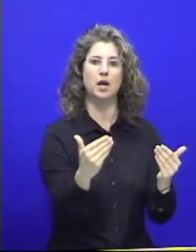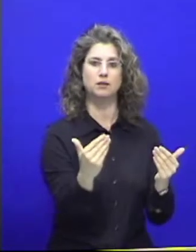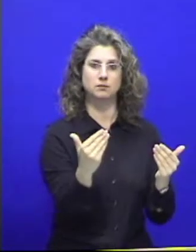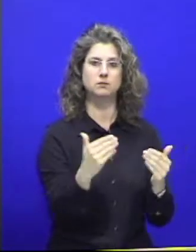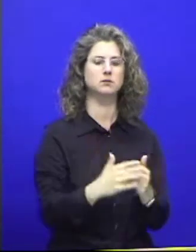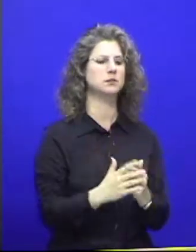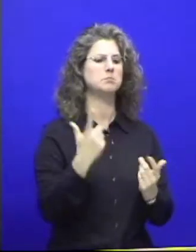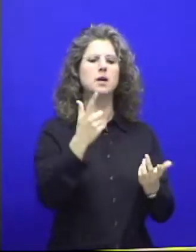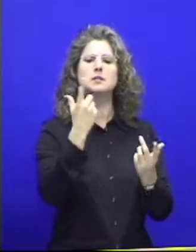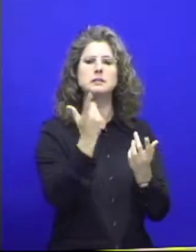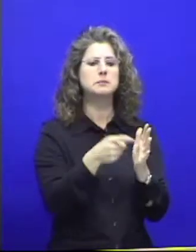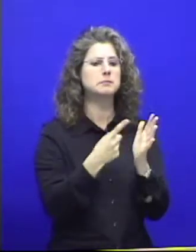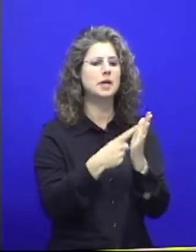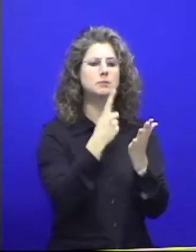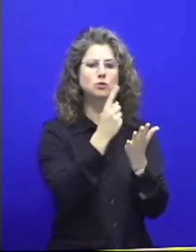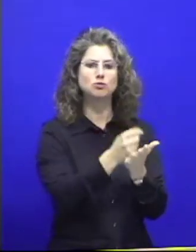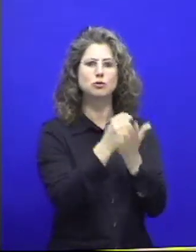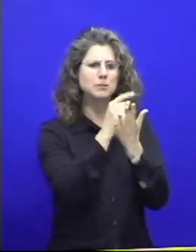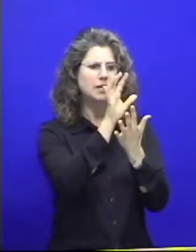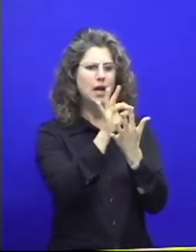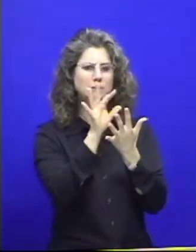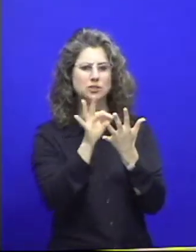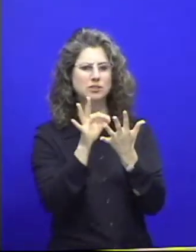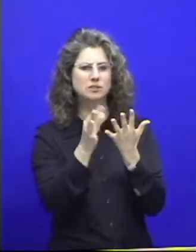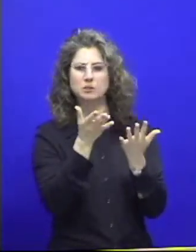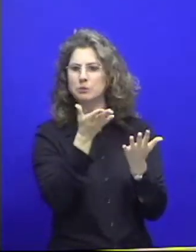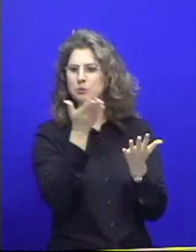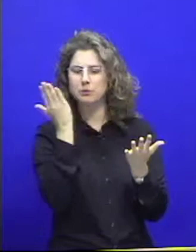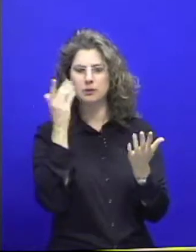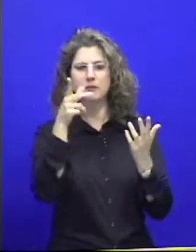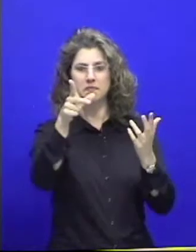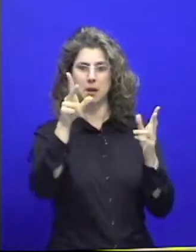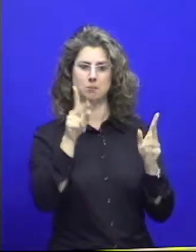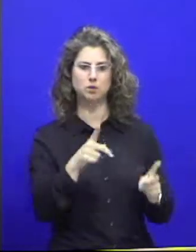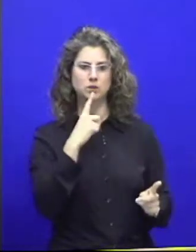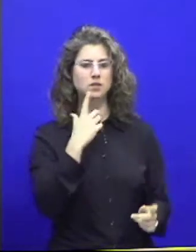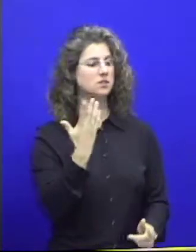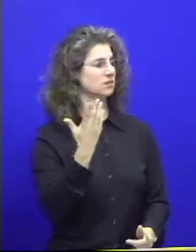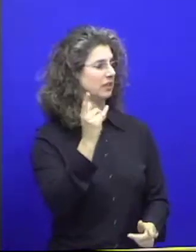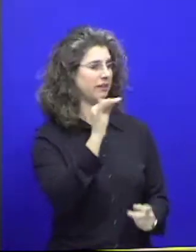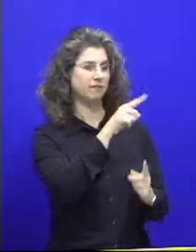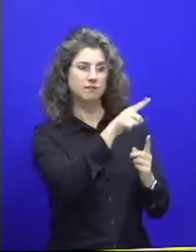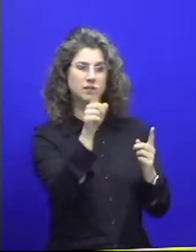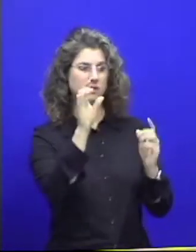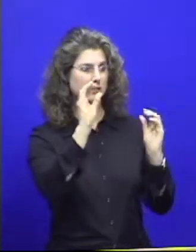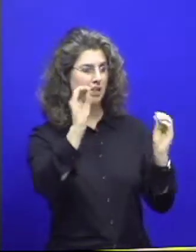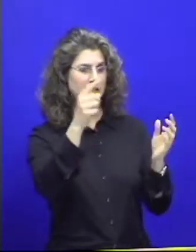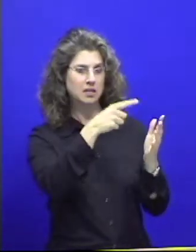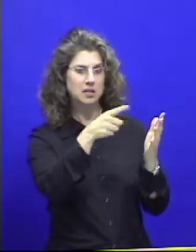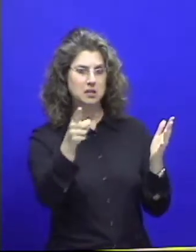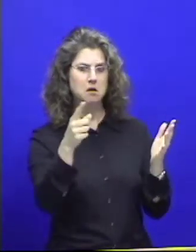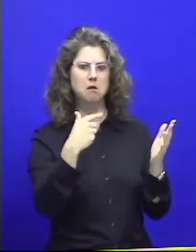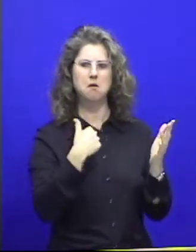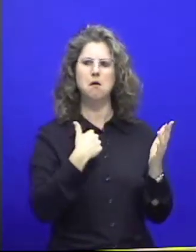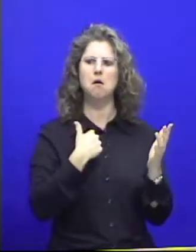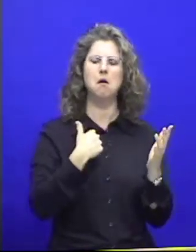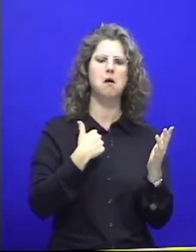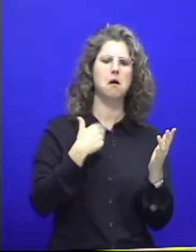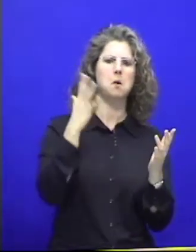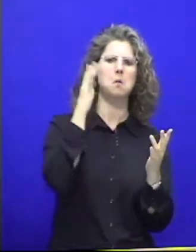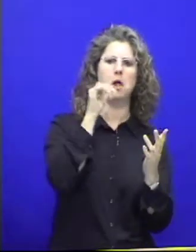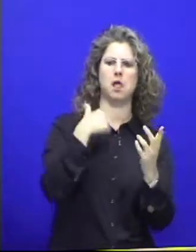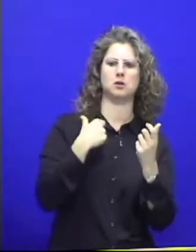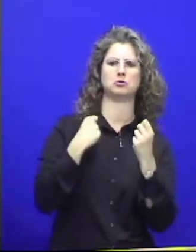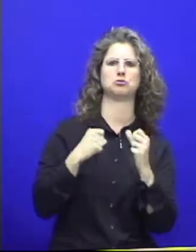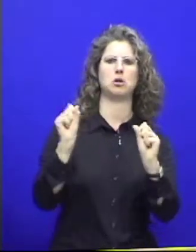left for that patient. And so that patient says, well, if there's not a good treatment option, maybe I'll try one of these experimental